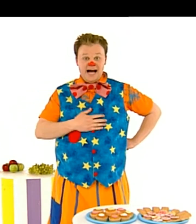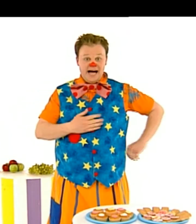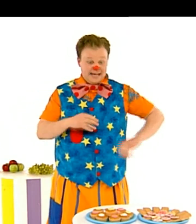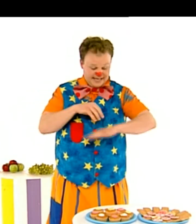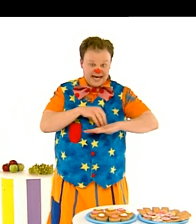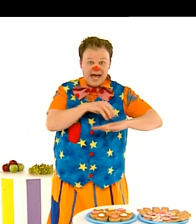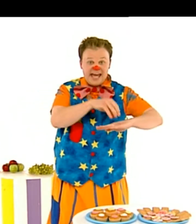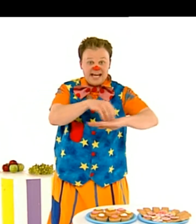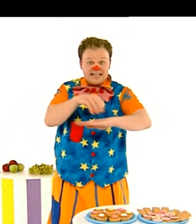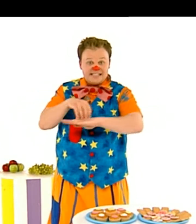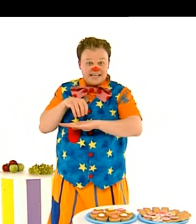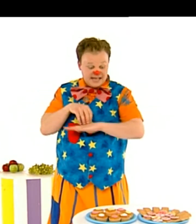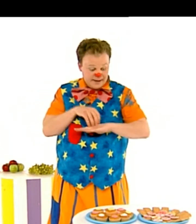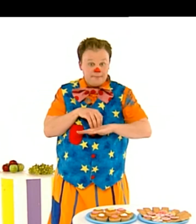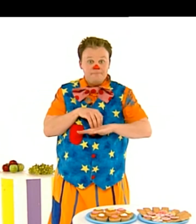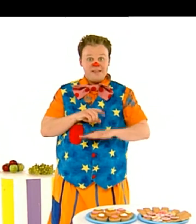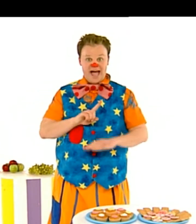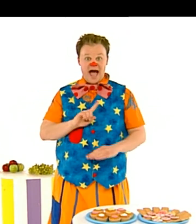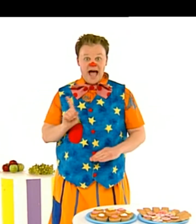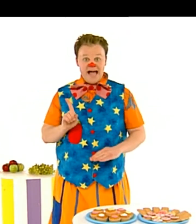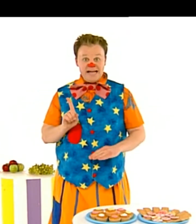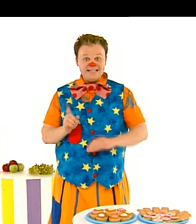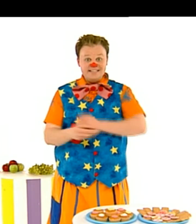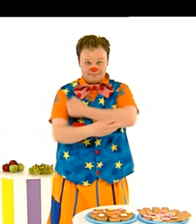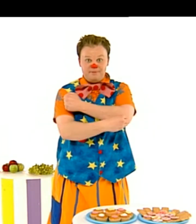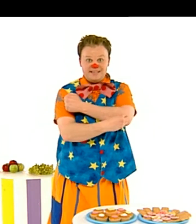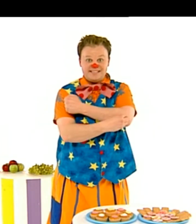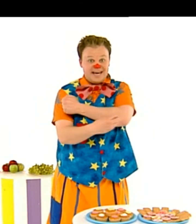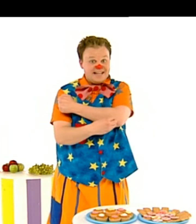like cakes and biscuits.